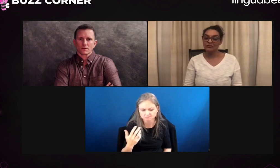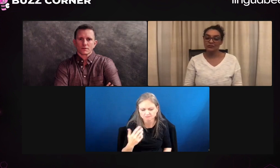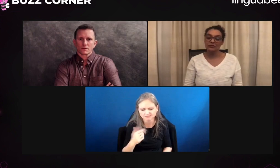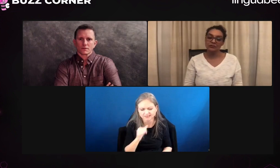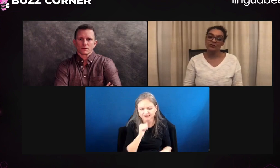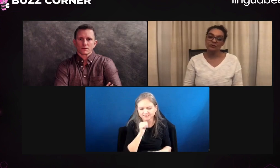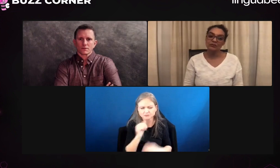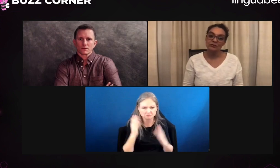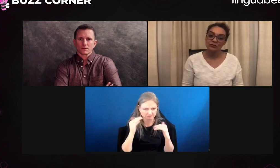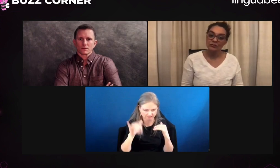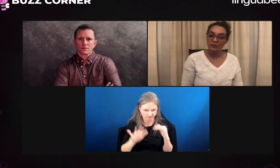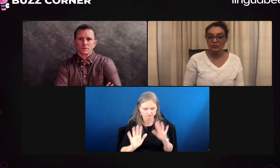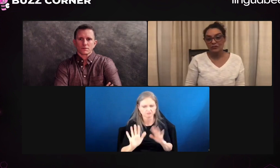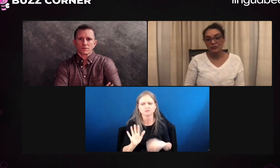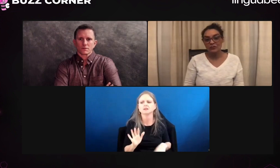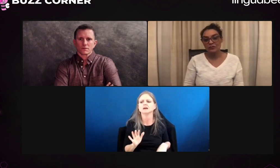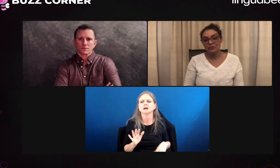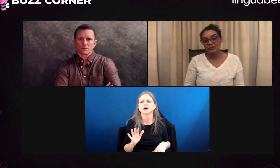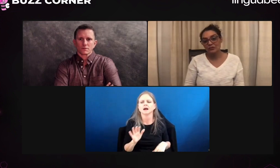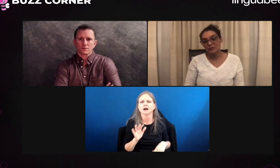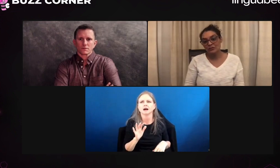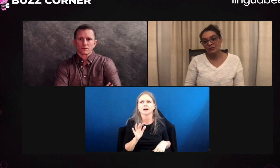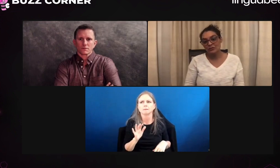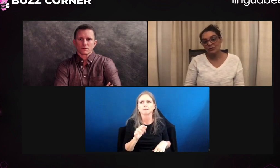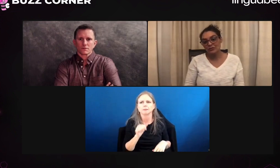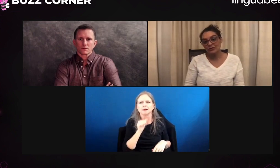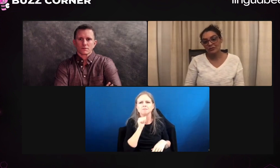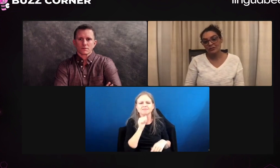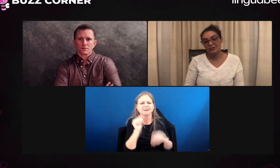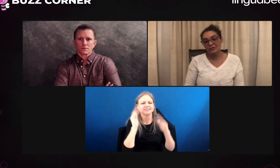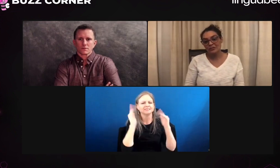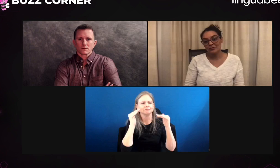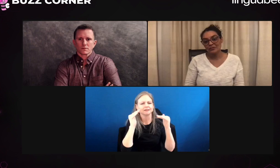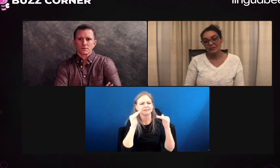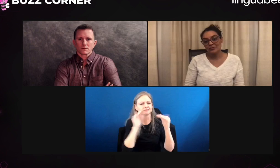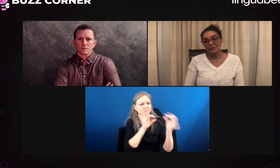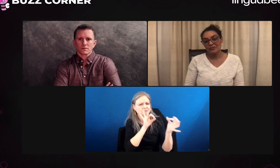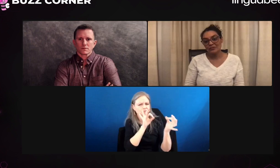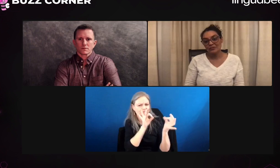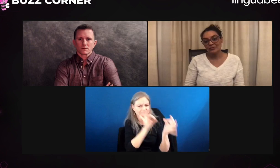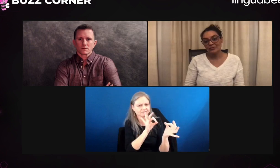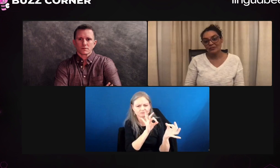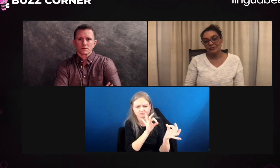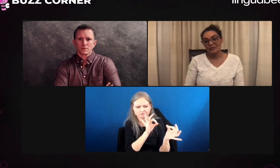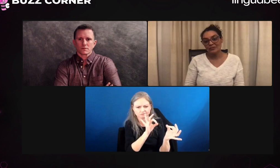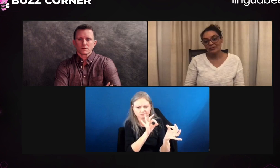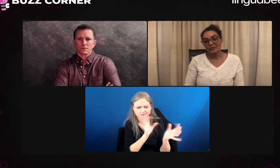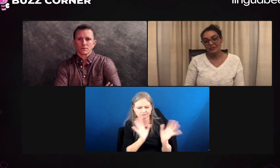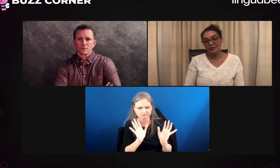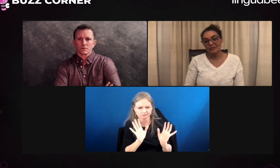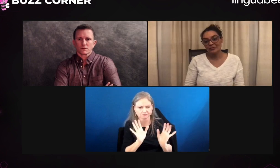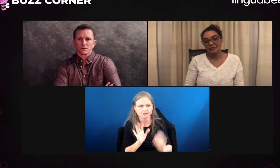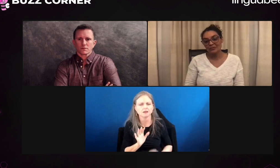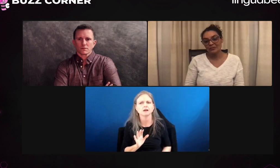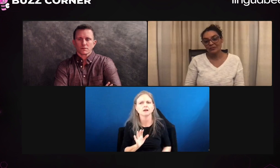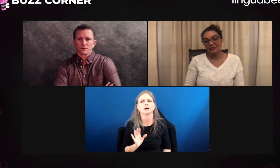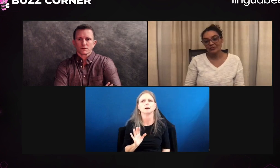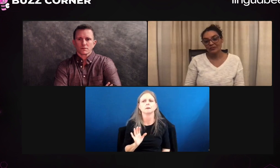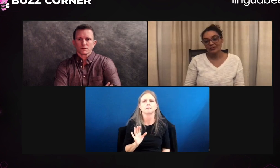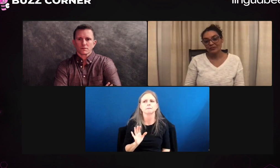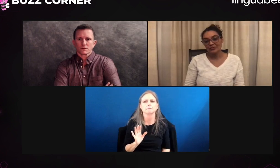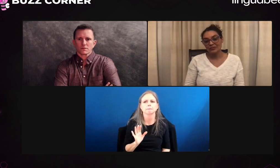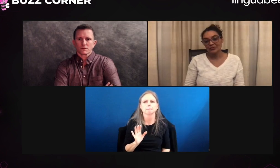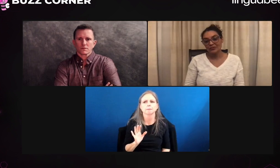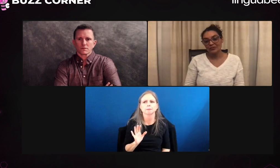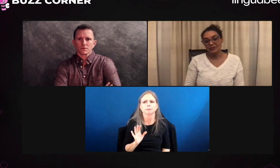Obviously, they're not going to be able to read my thoughts. That's not an expectation that I have. And I also don't